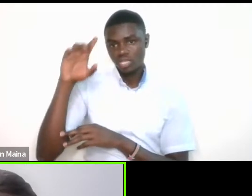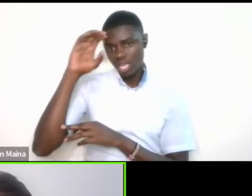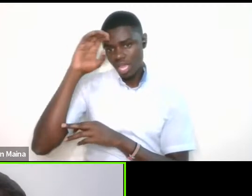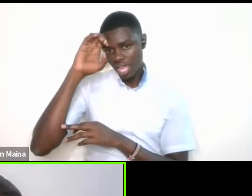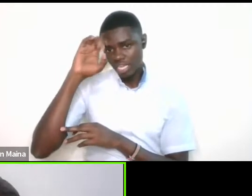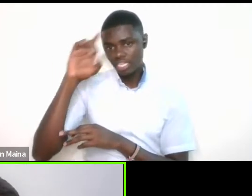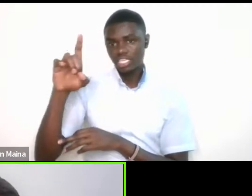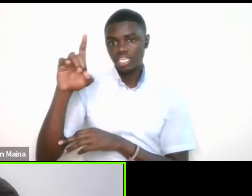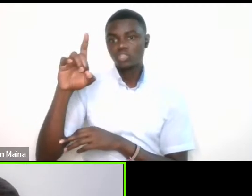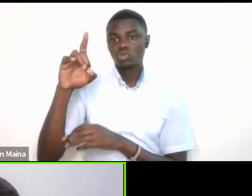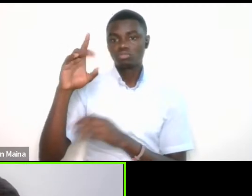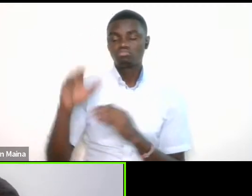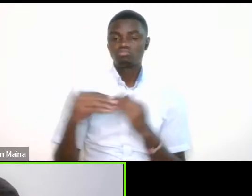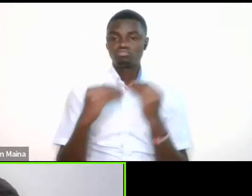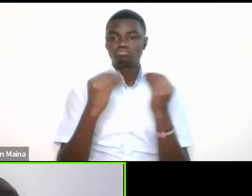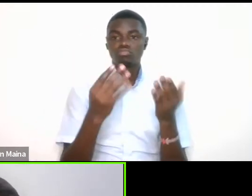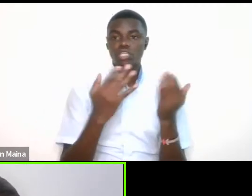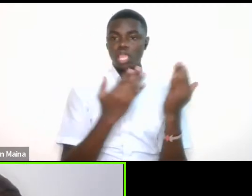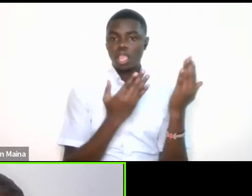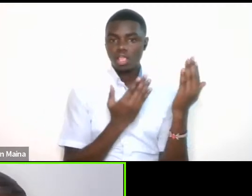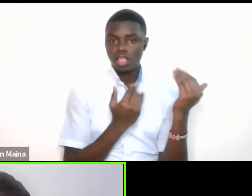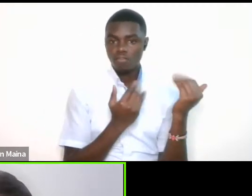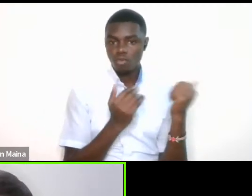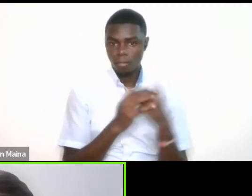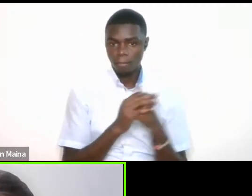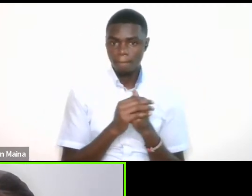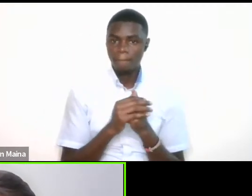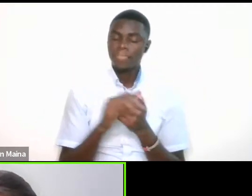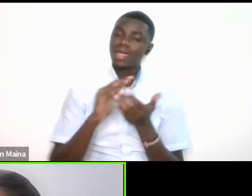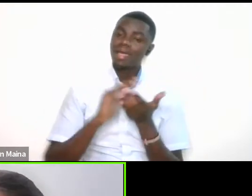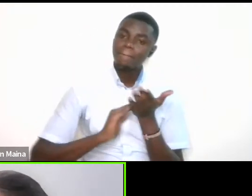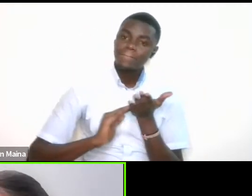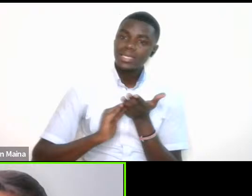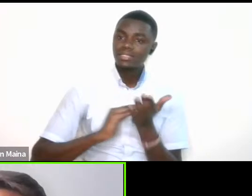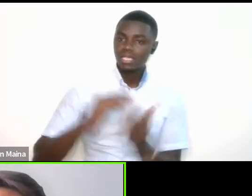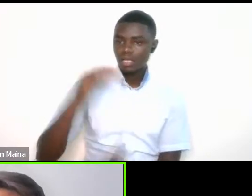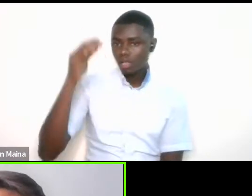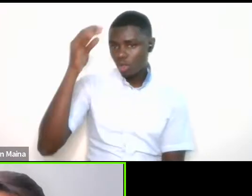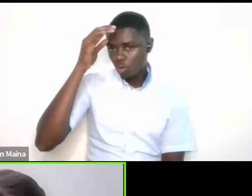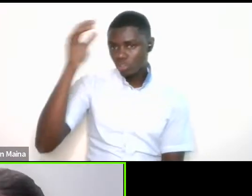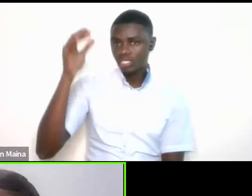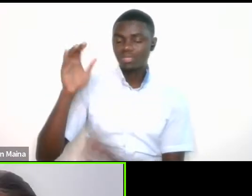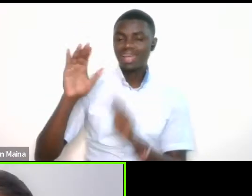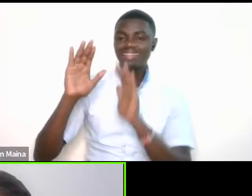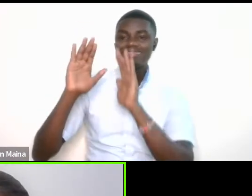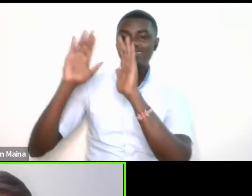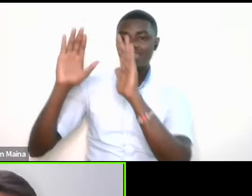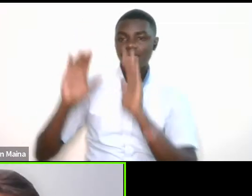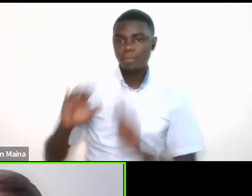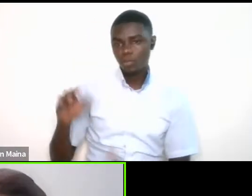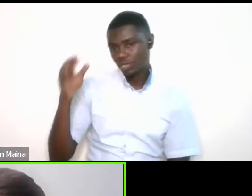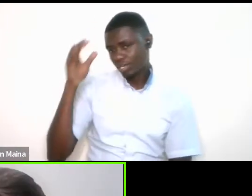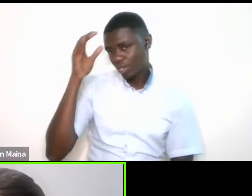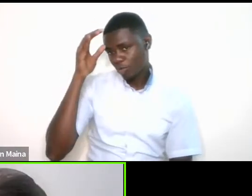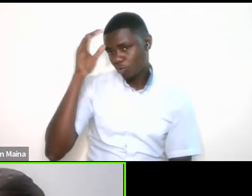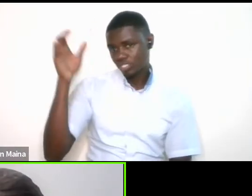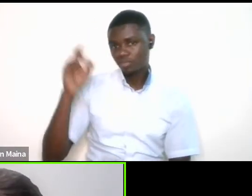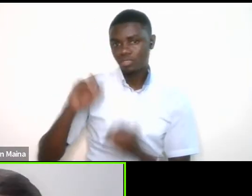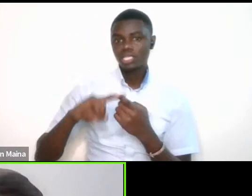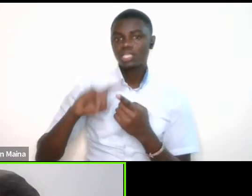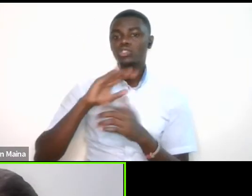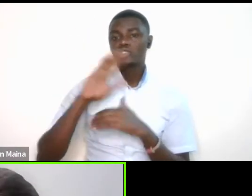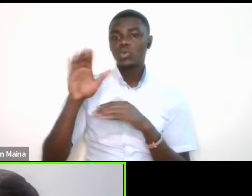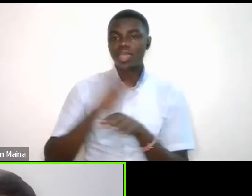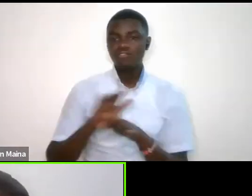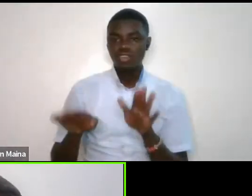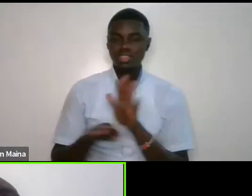you said, love as the basic concept and the fundamental concept to all things that we have